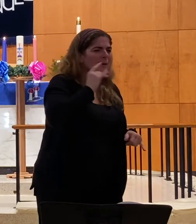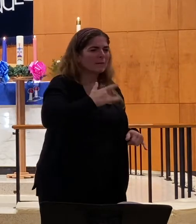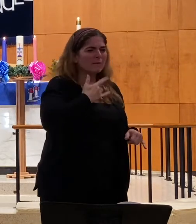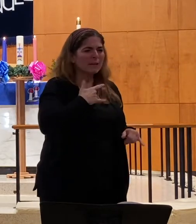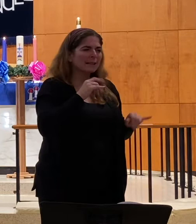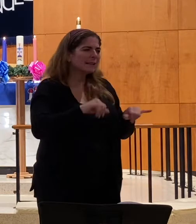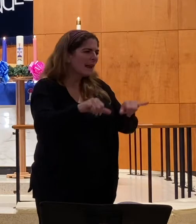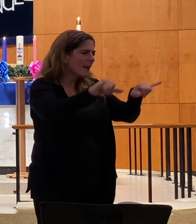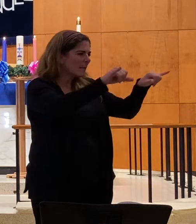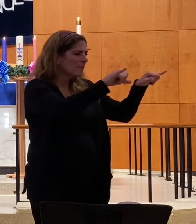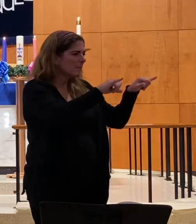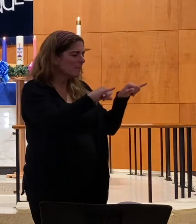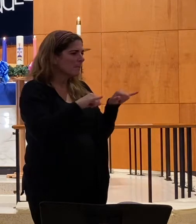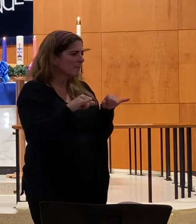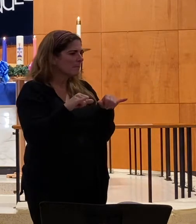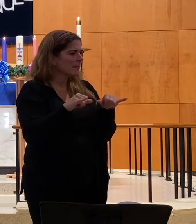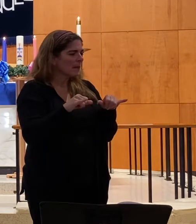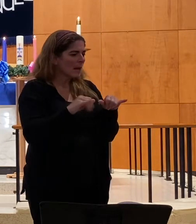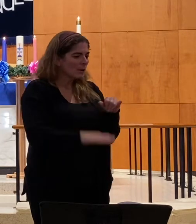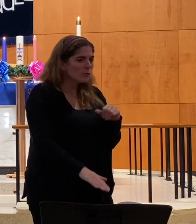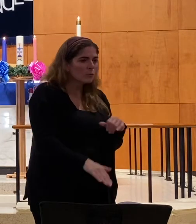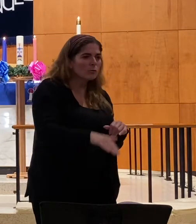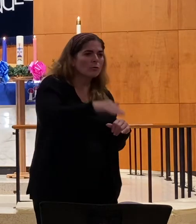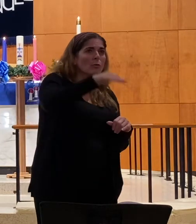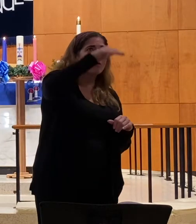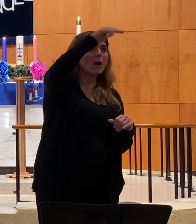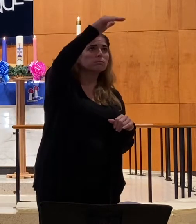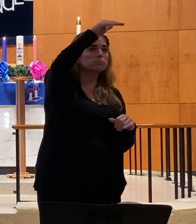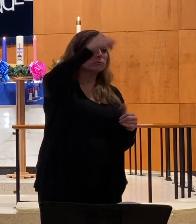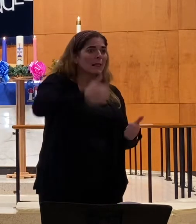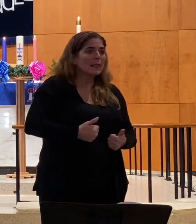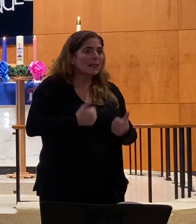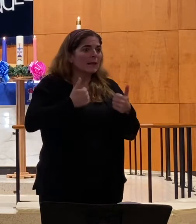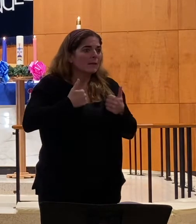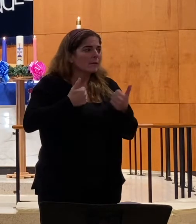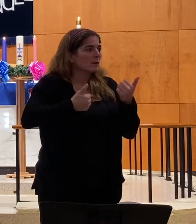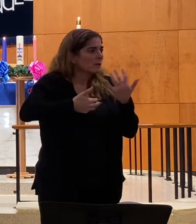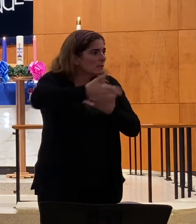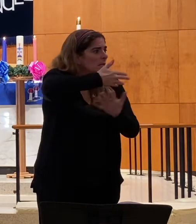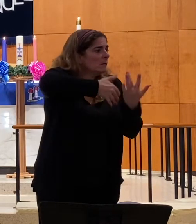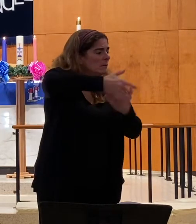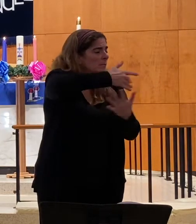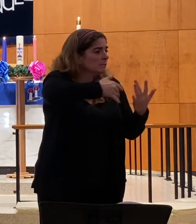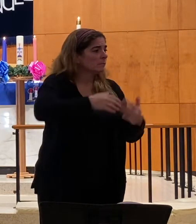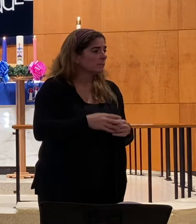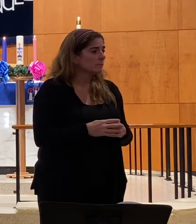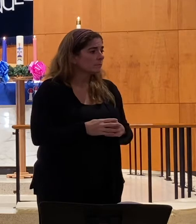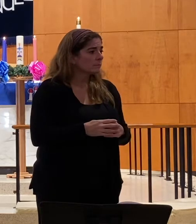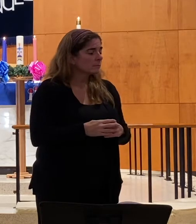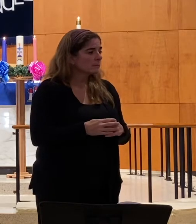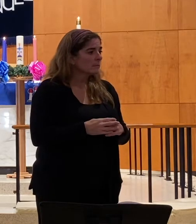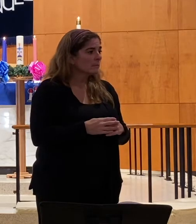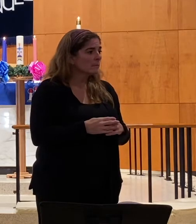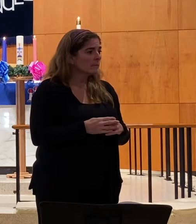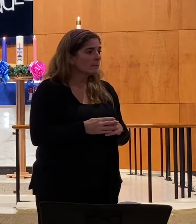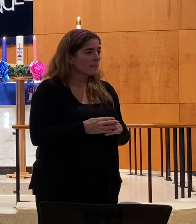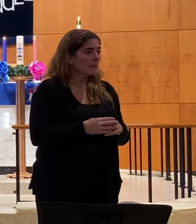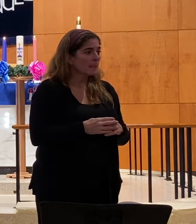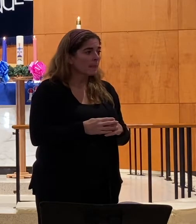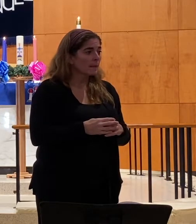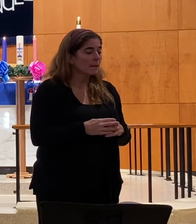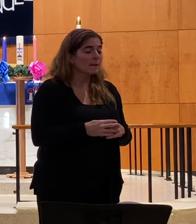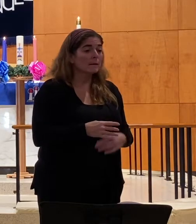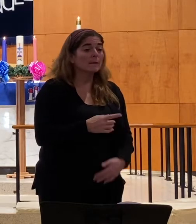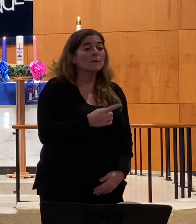and light, Jesus grew up and lived in our midst. And one day he would read in his own